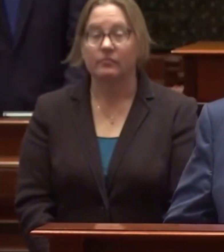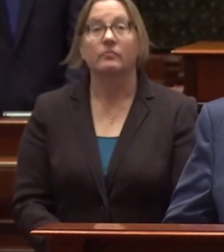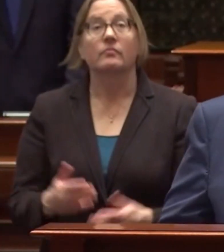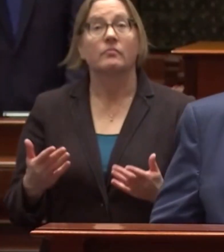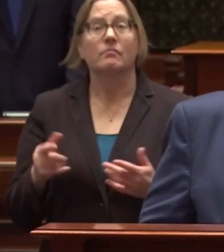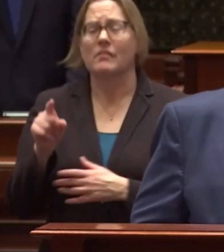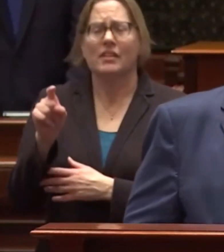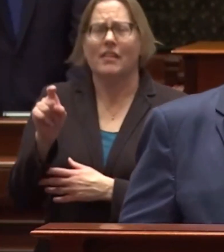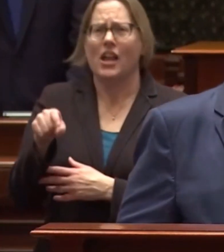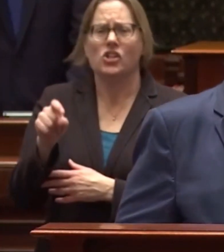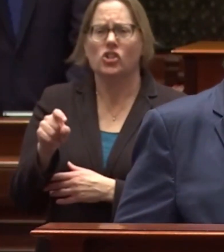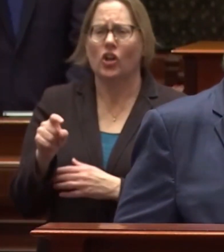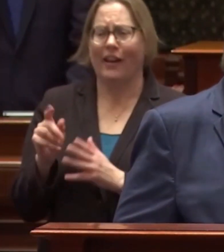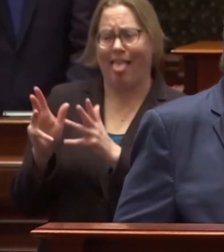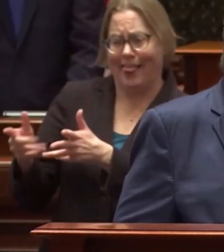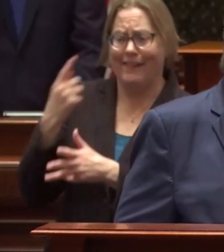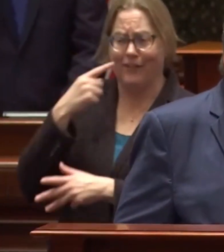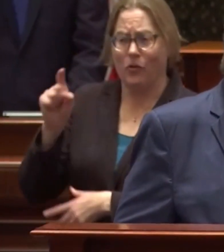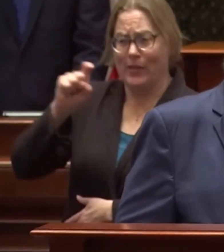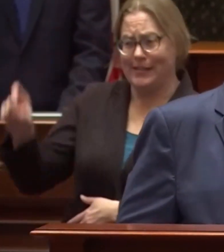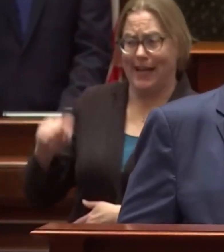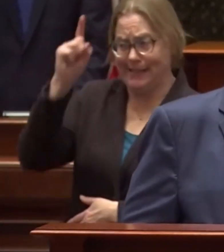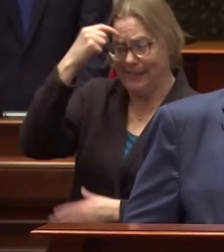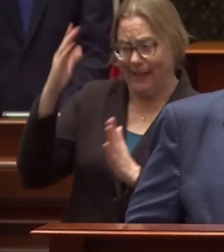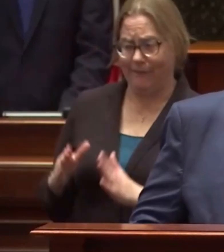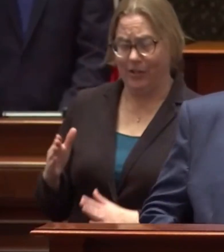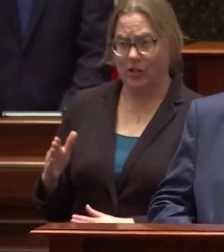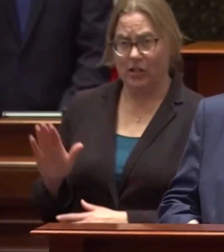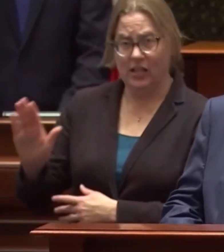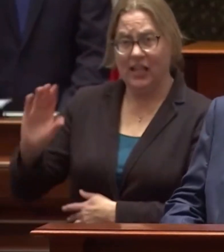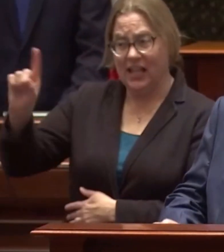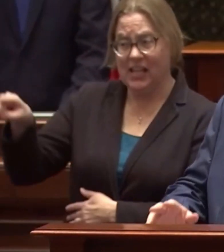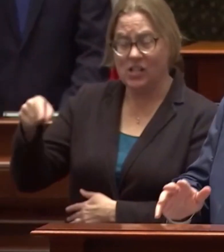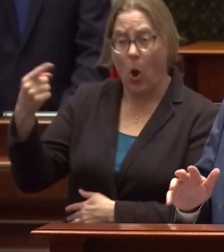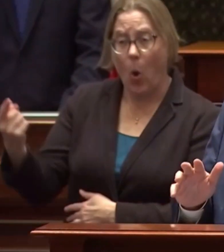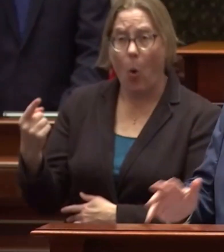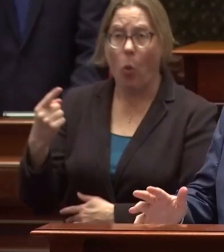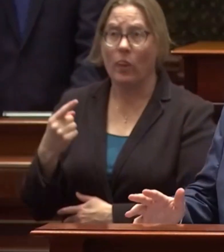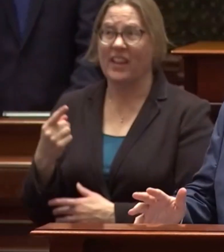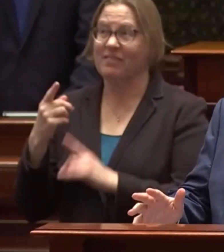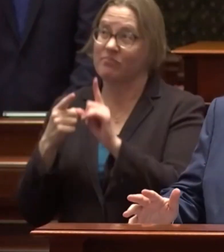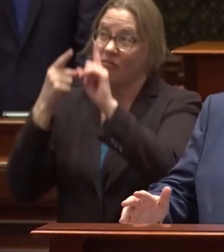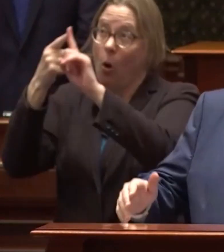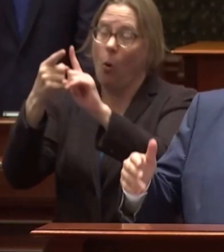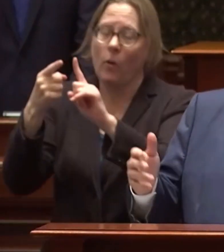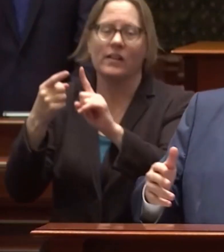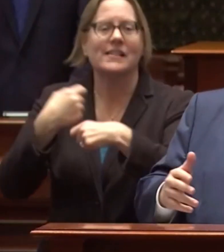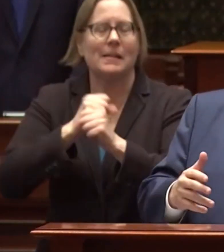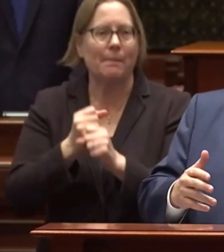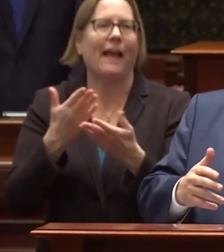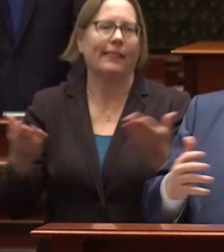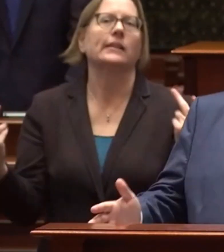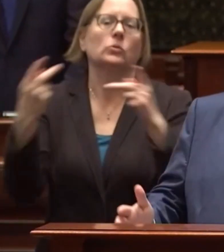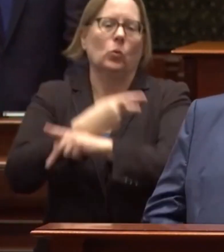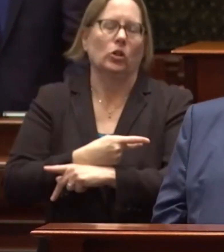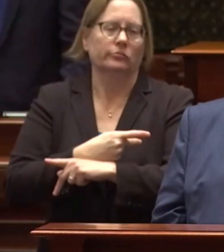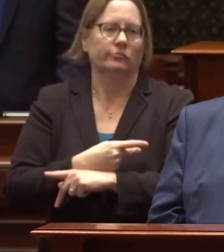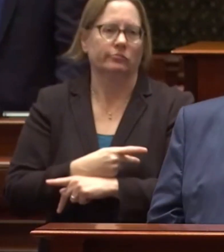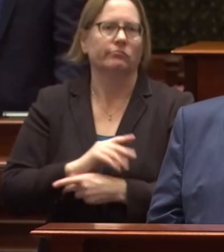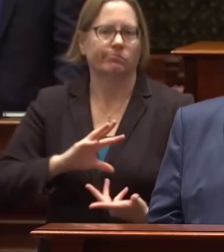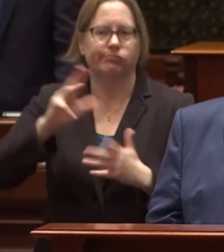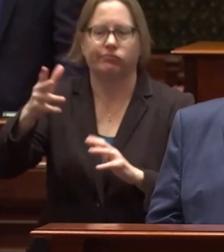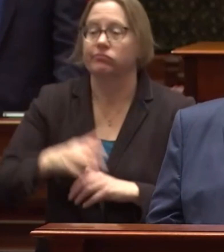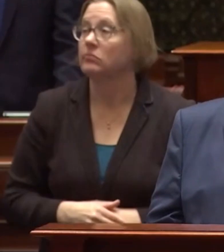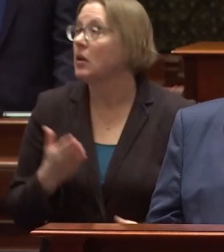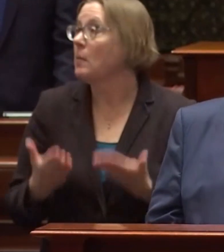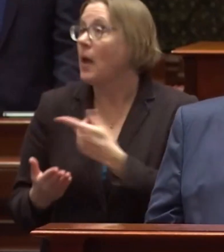And they shouldn't leave it to the governor of Texas, who has no goal but to sow chaos and destruction. Listen, maybe some of you